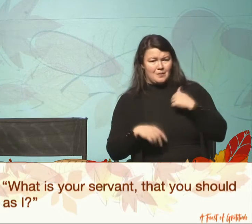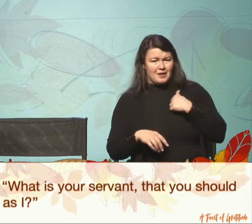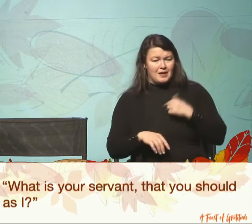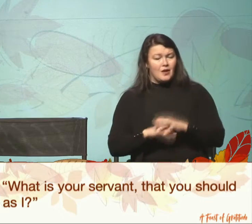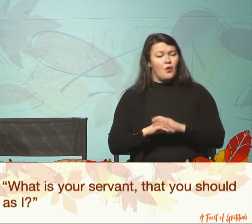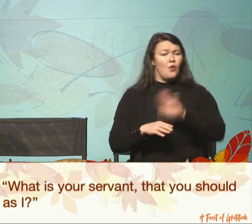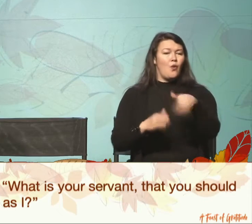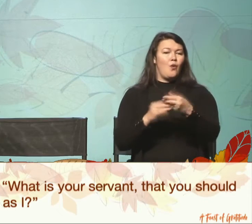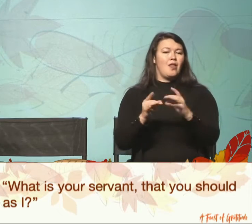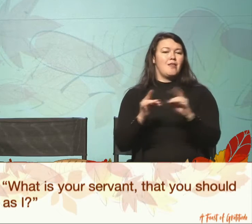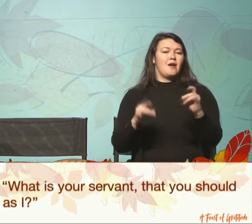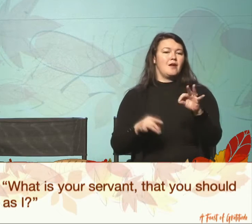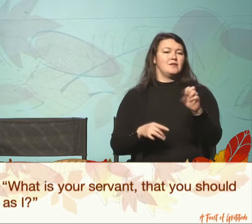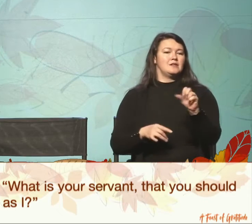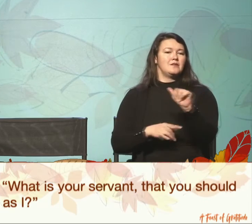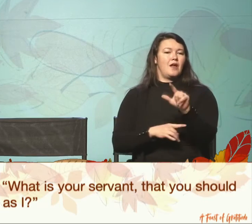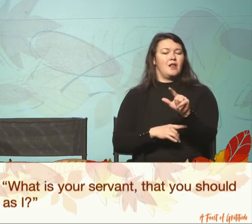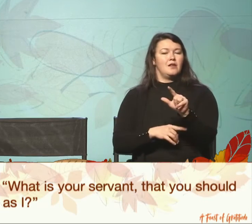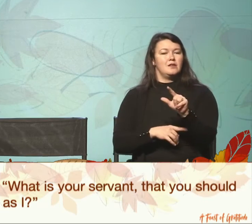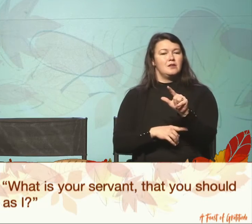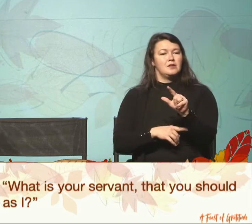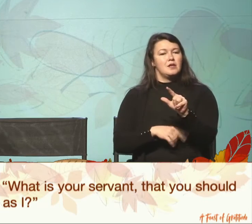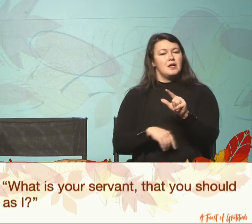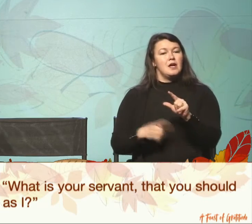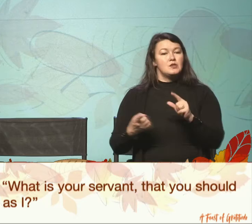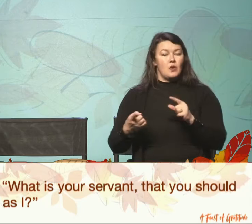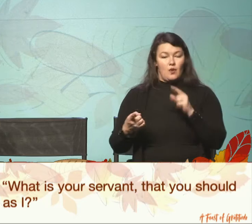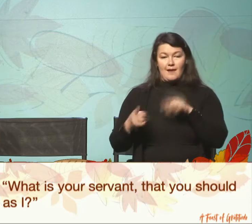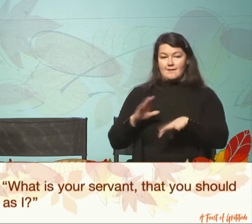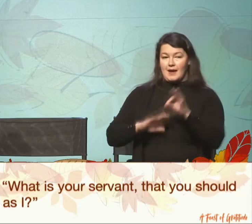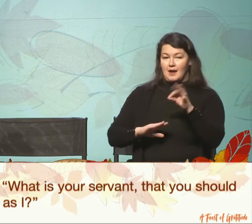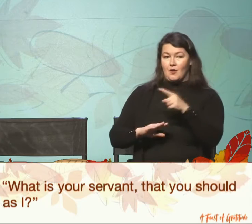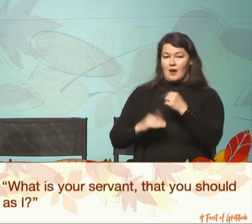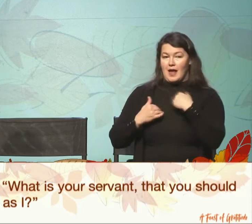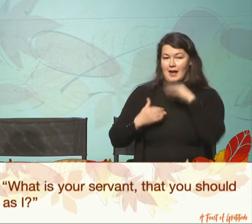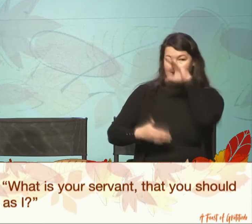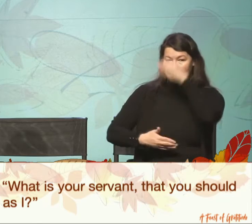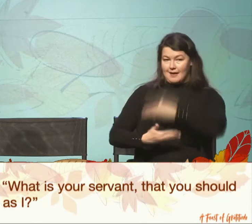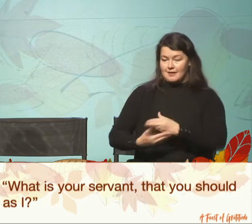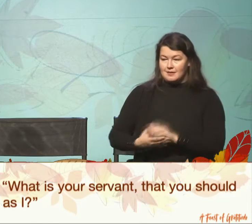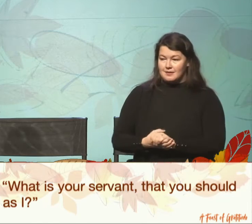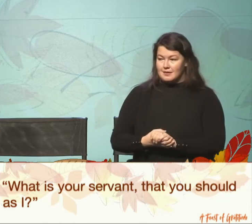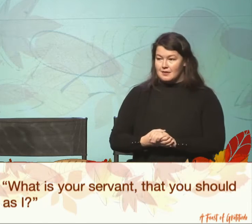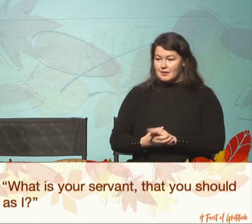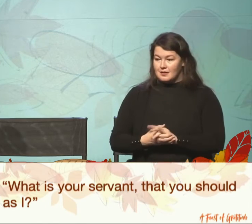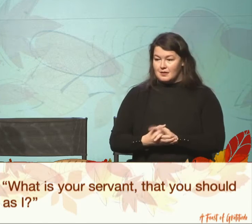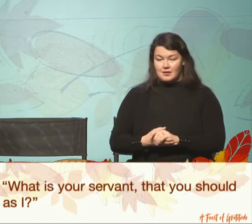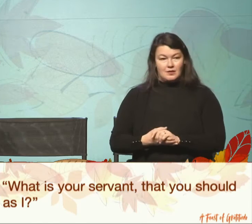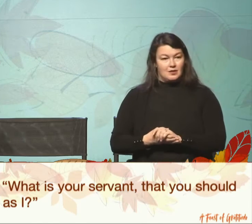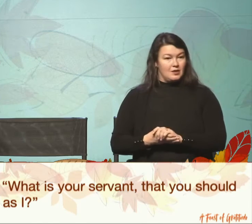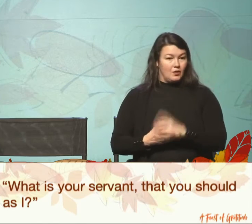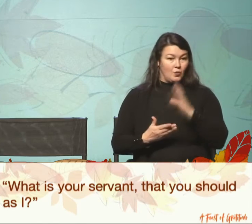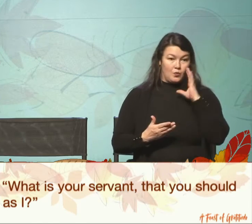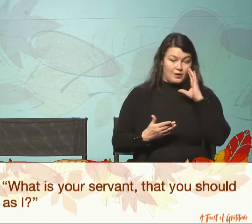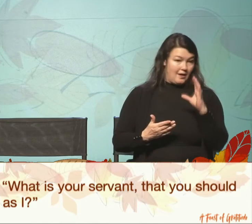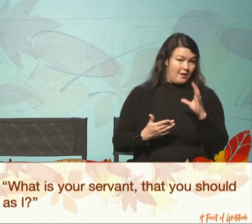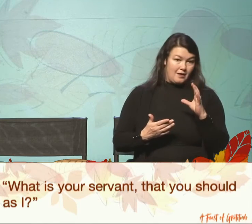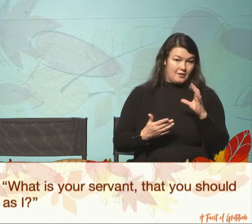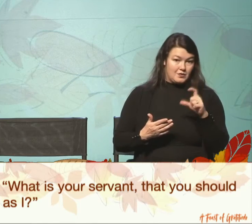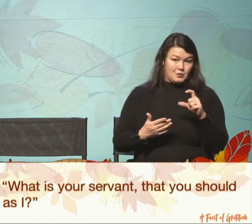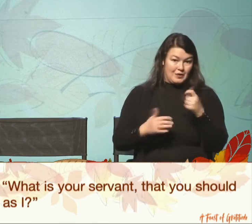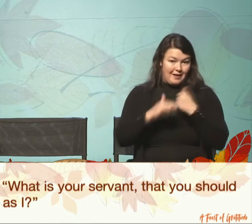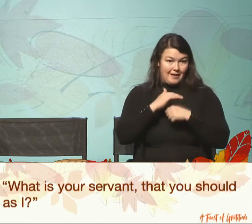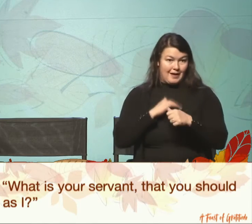it was just going to end with he and his son, as we find out he had a son. What were we to do? We were going to have to live really away, probably in